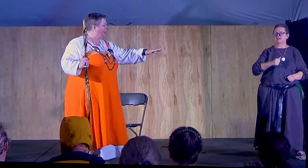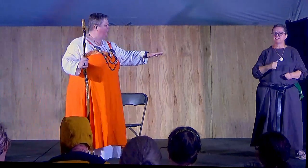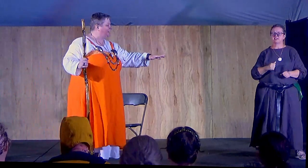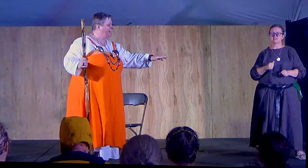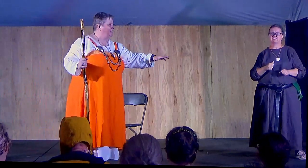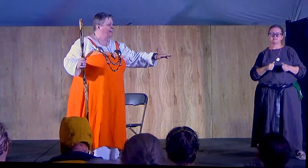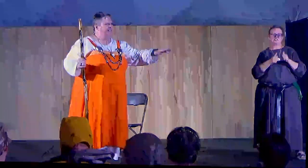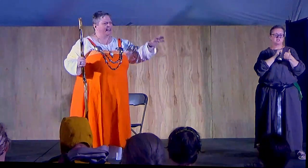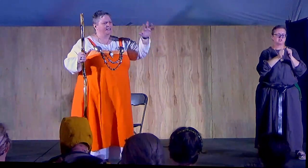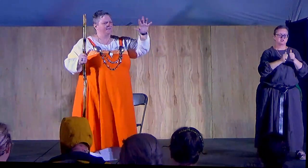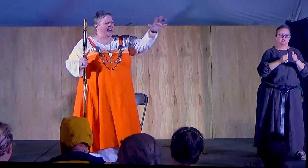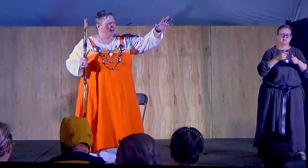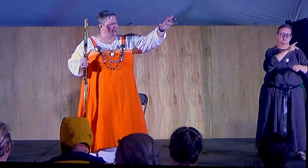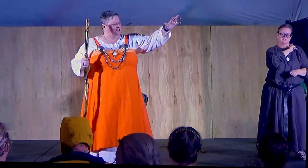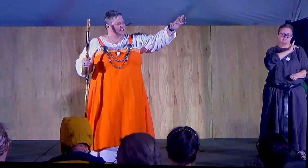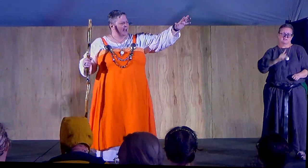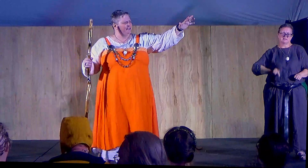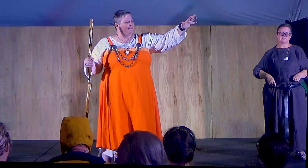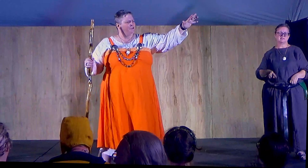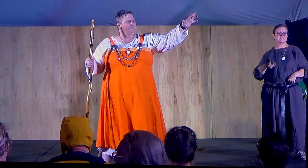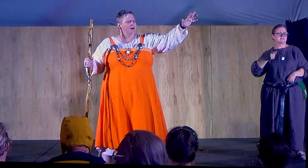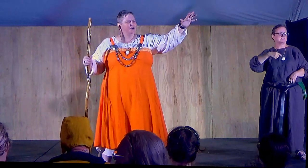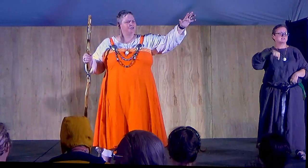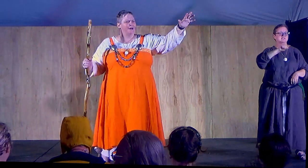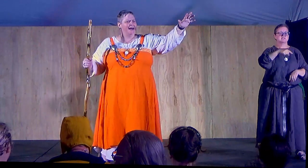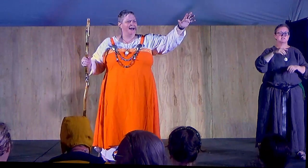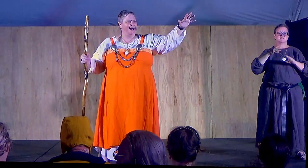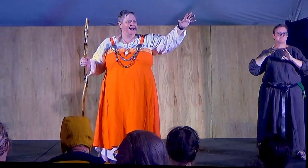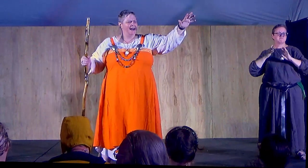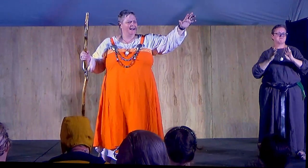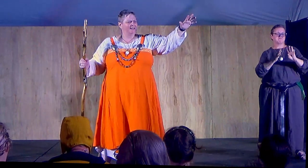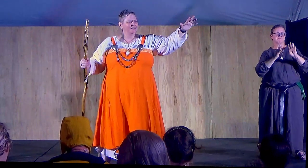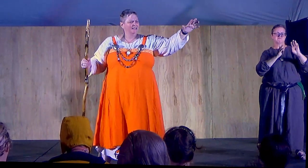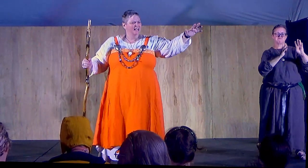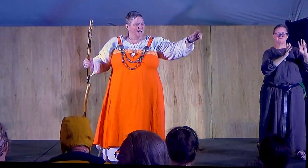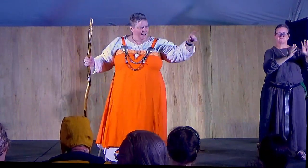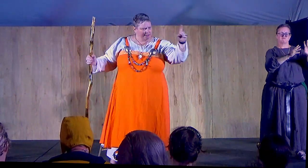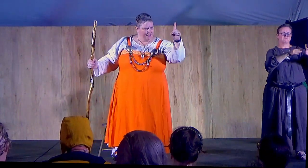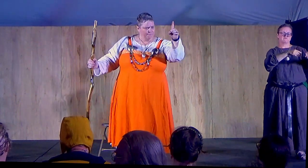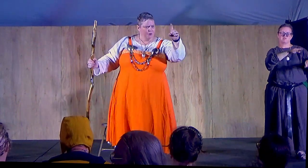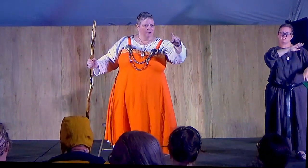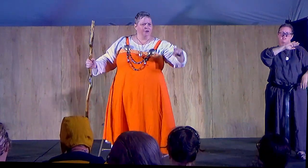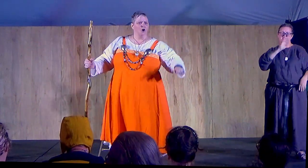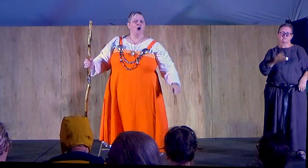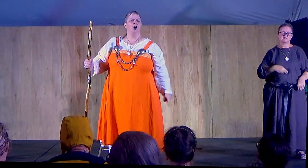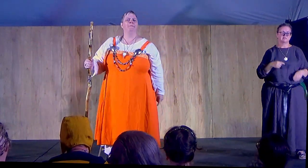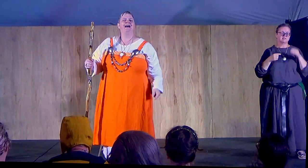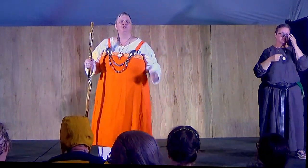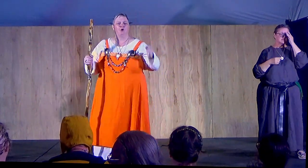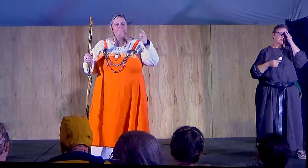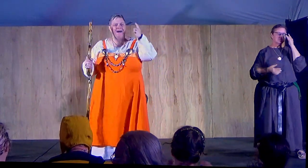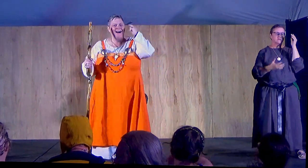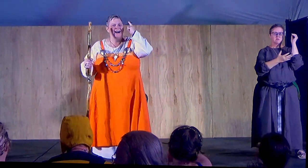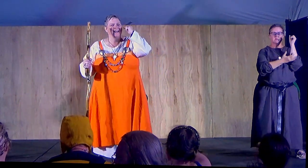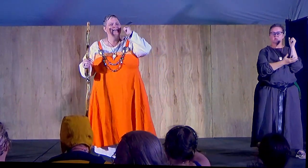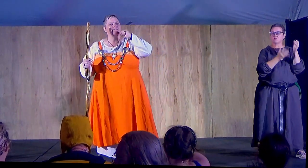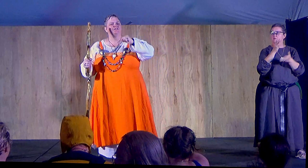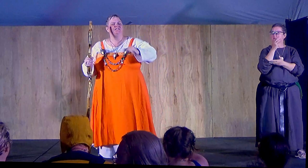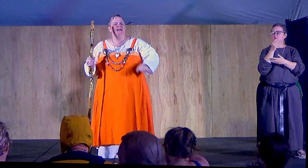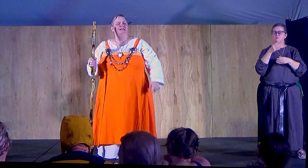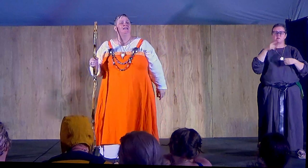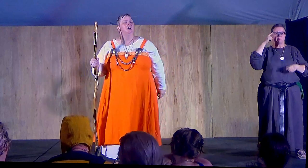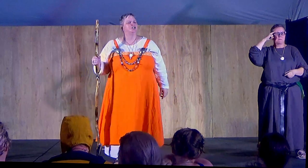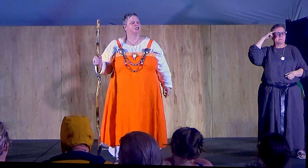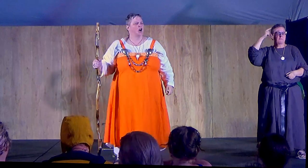rule of our king, let us vow they shall never march back. Keep both your arm and your mind